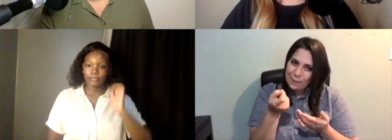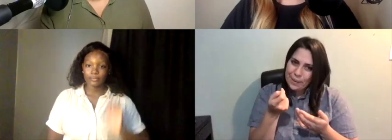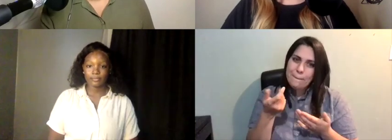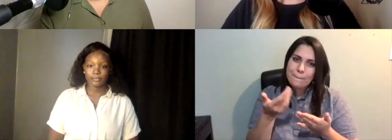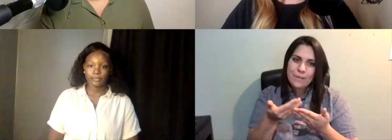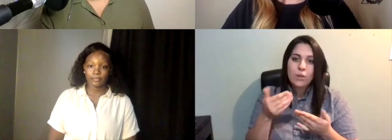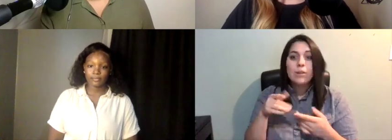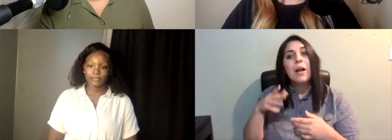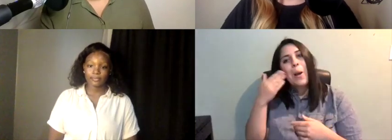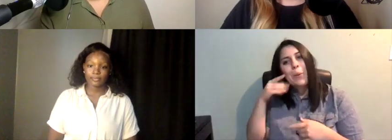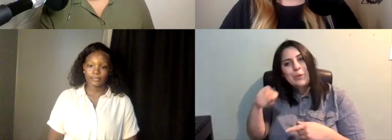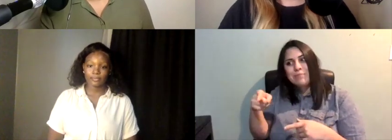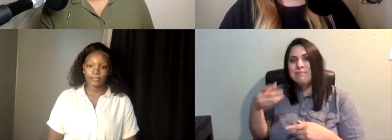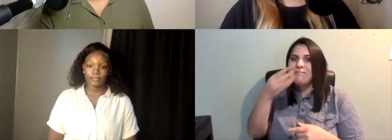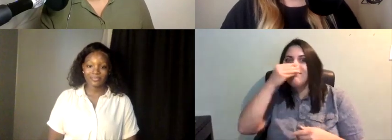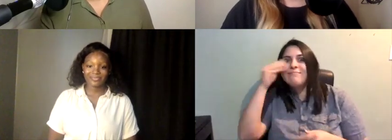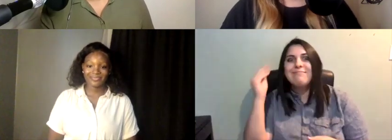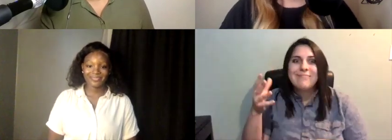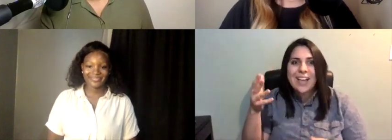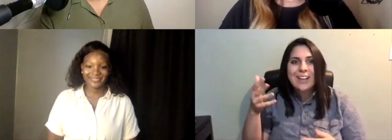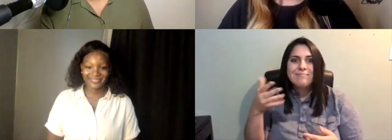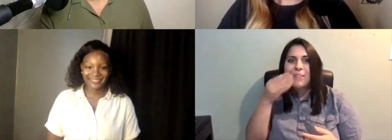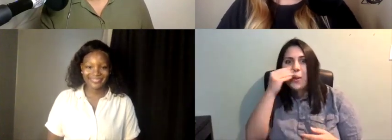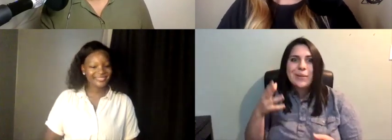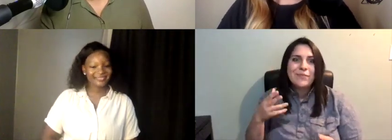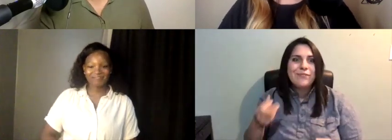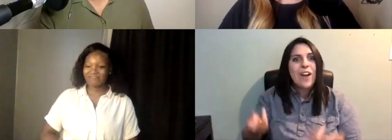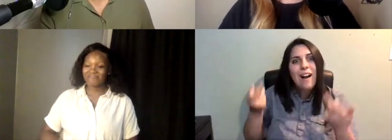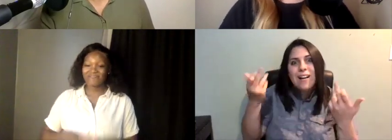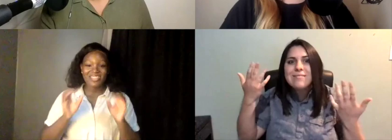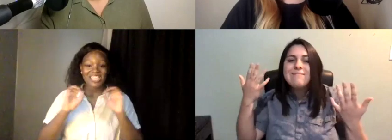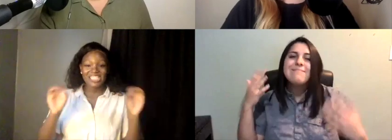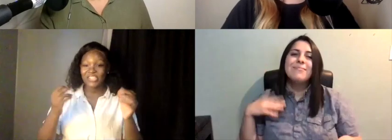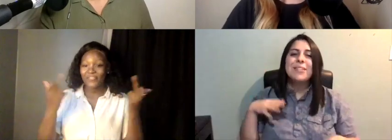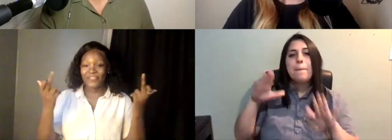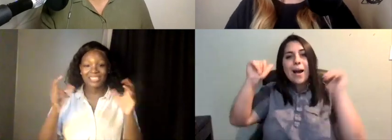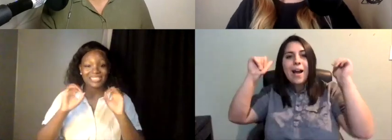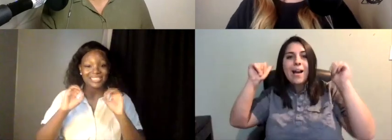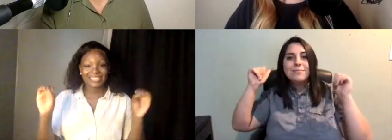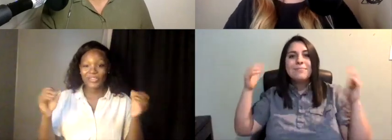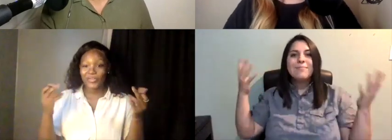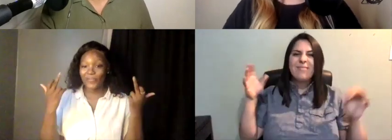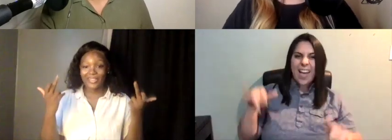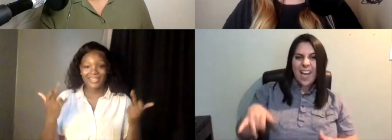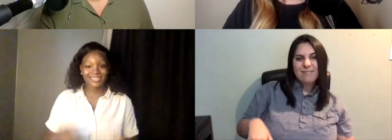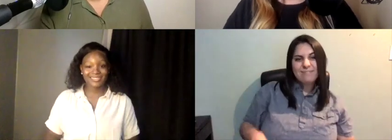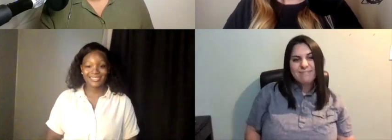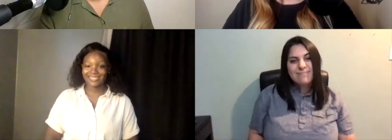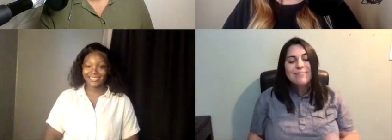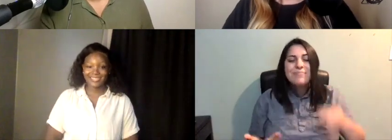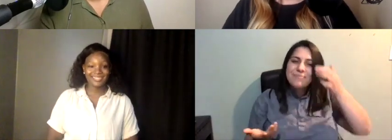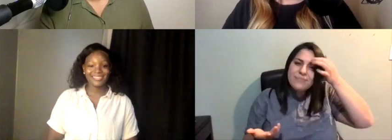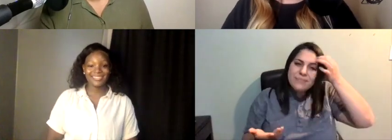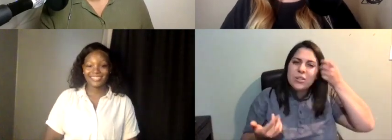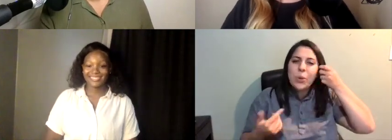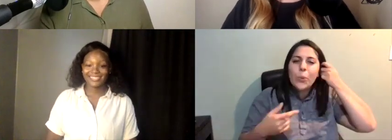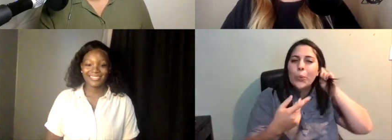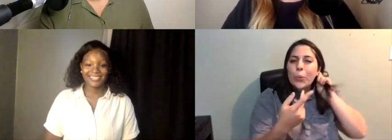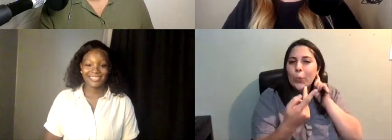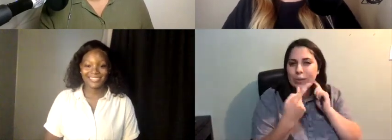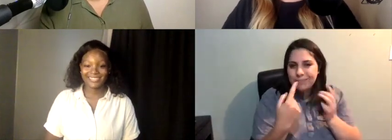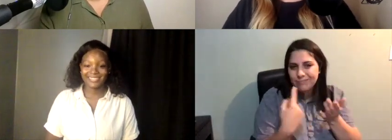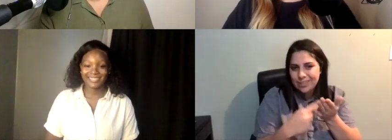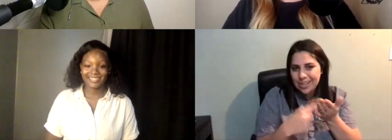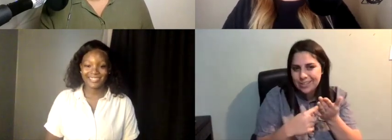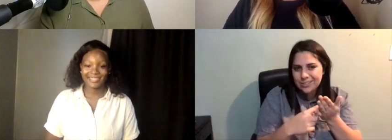fuck. She's like, bye. No fucks here. So we kind of talked about this in the beginning, the societal